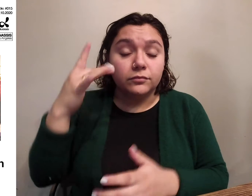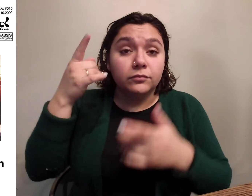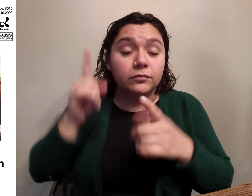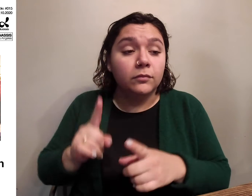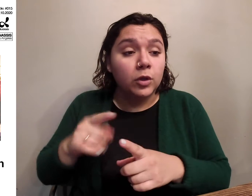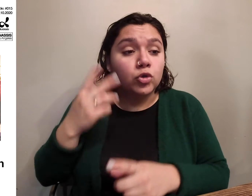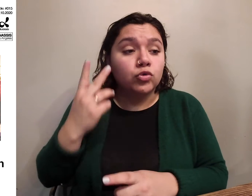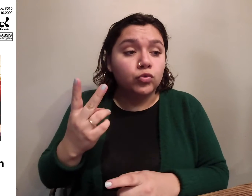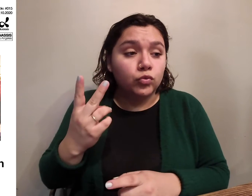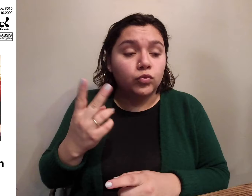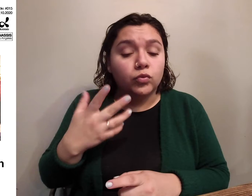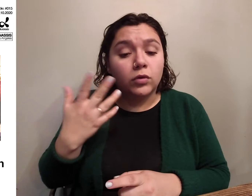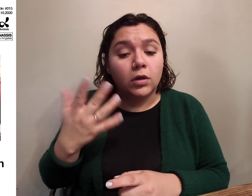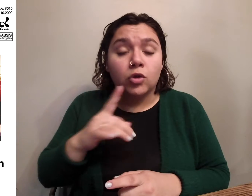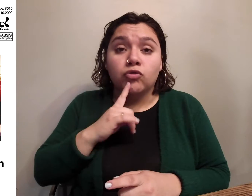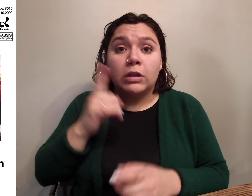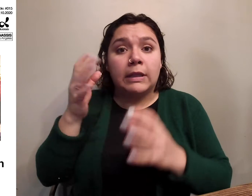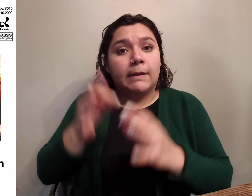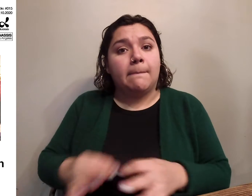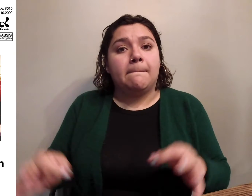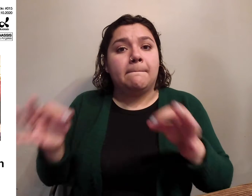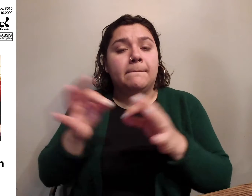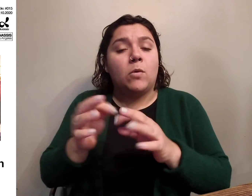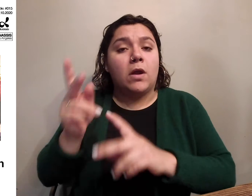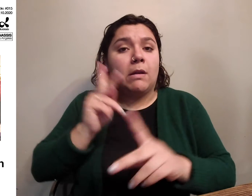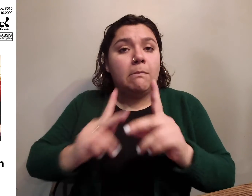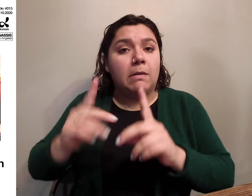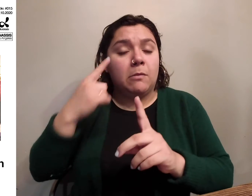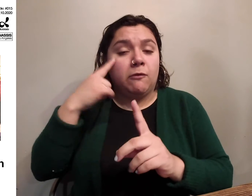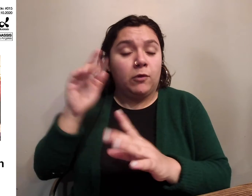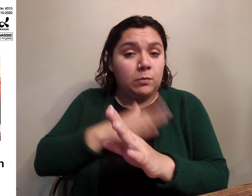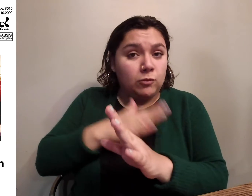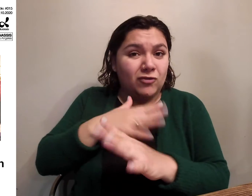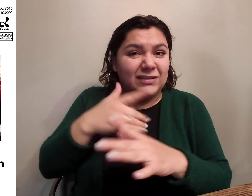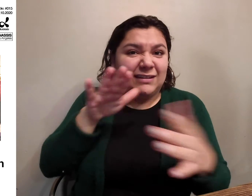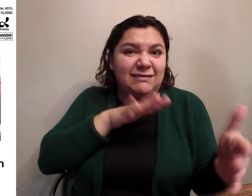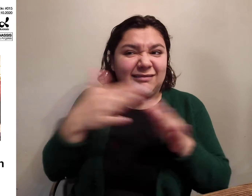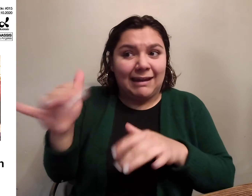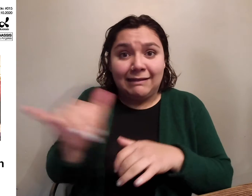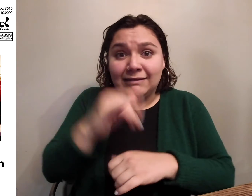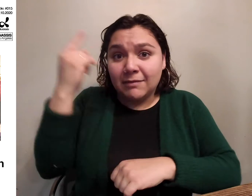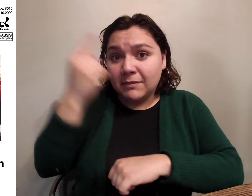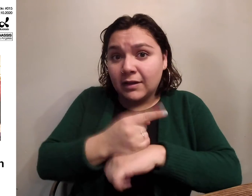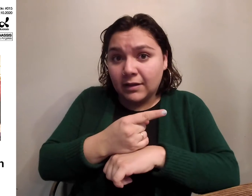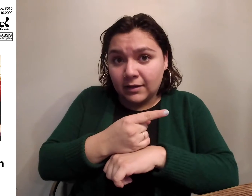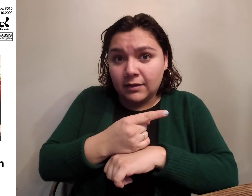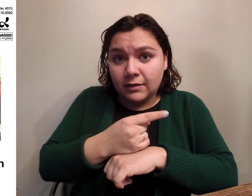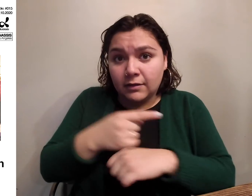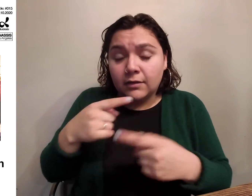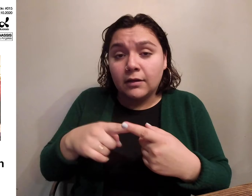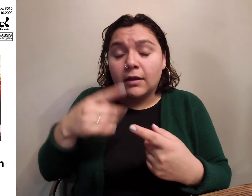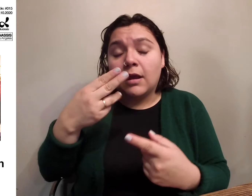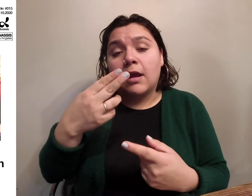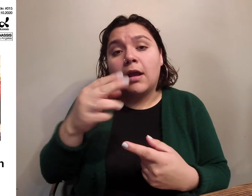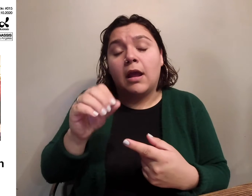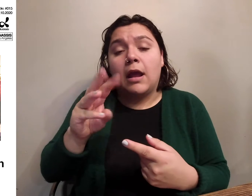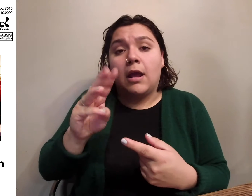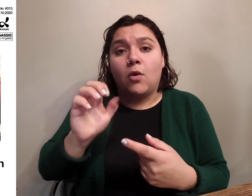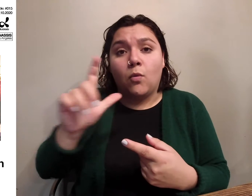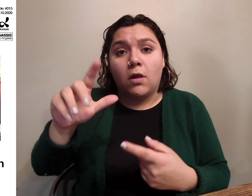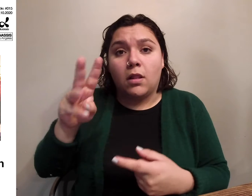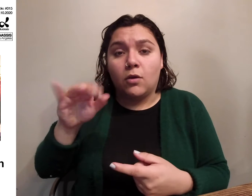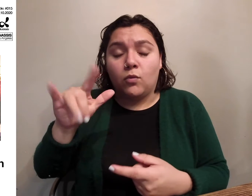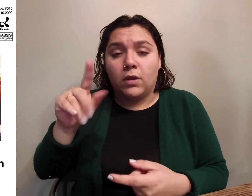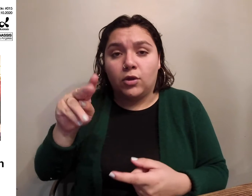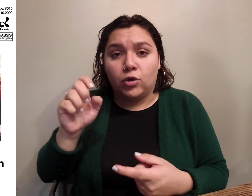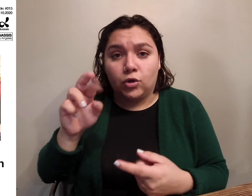two really important people in music died on the same day, Hal Wilner and the great